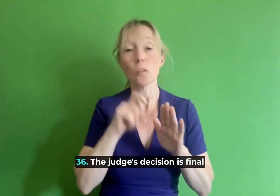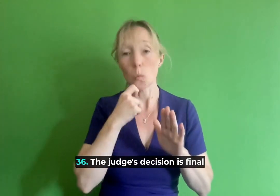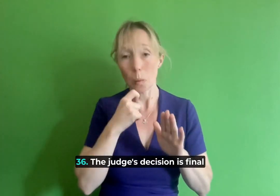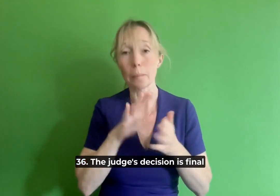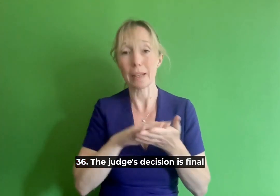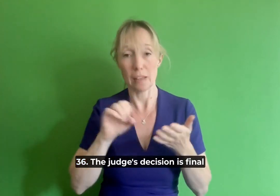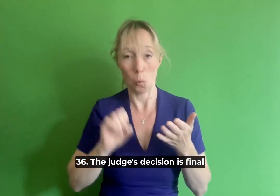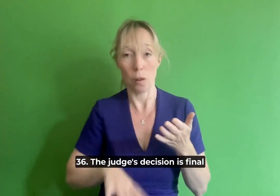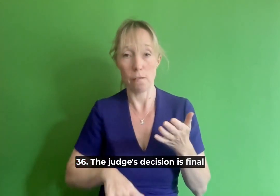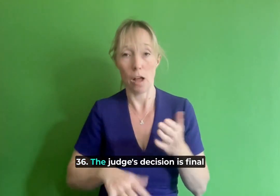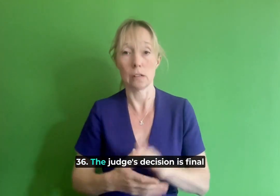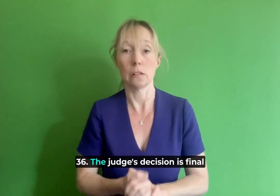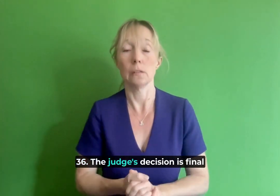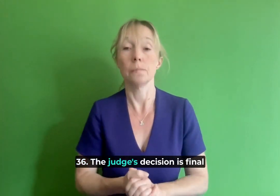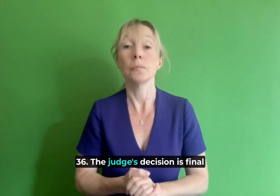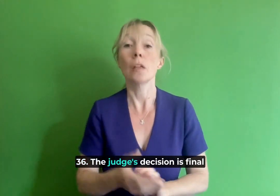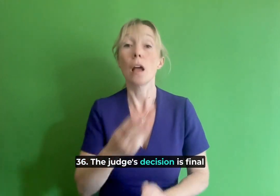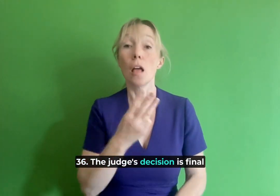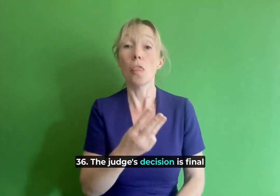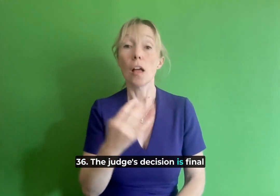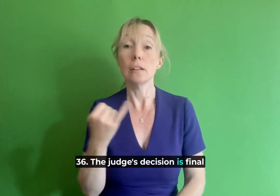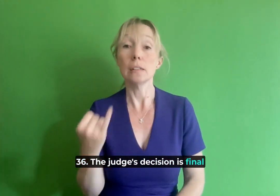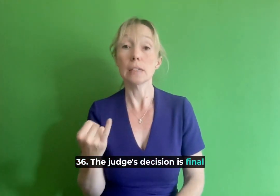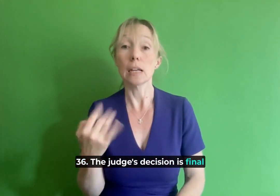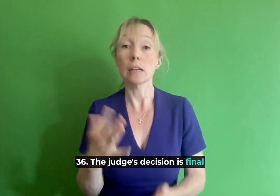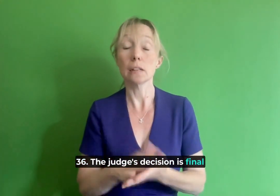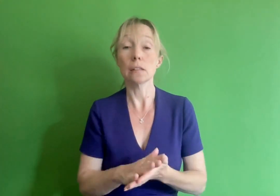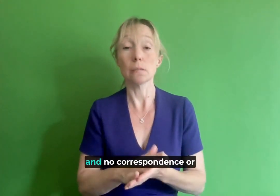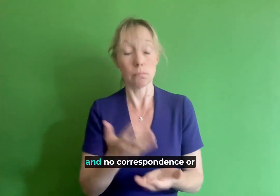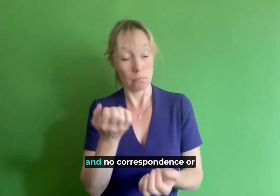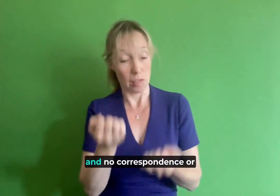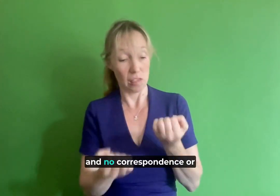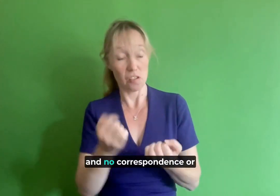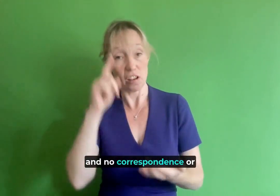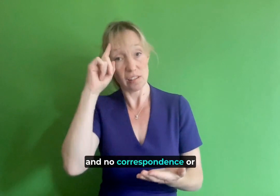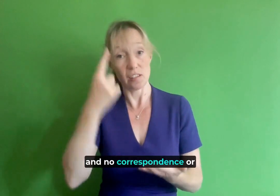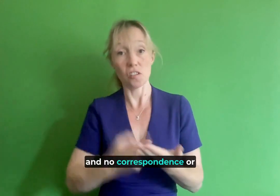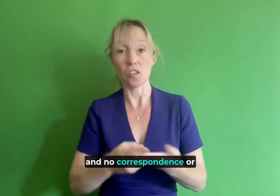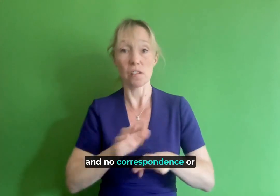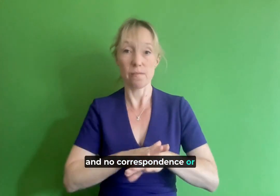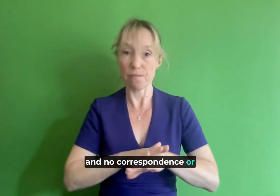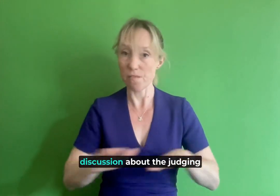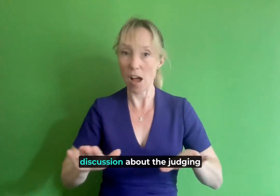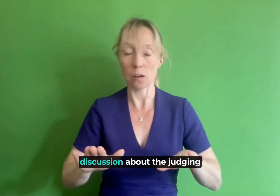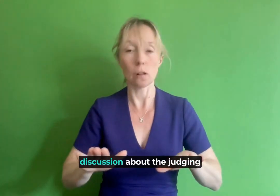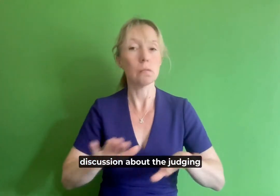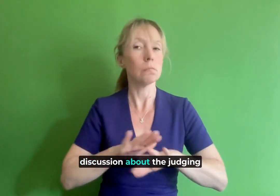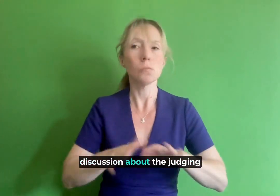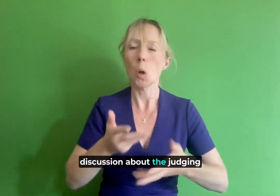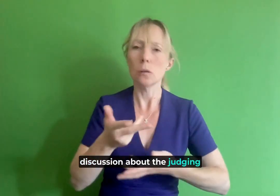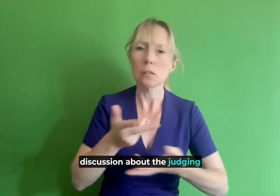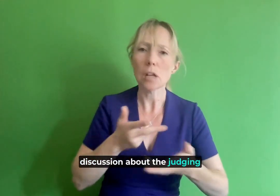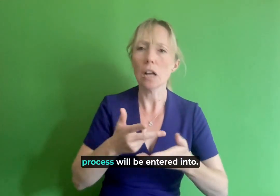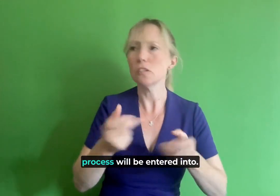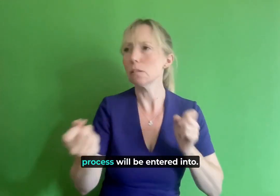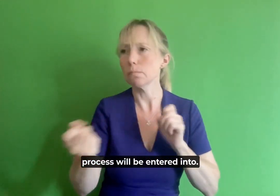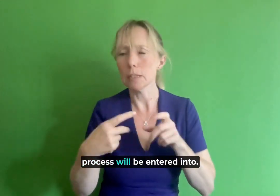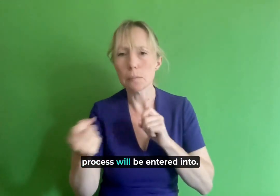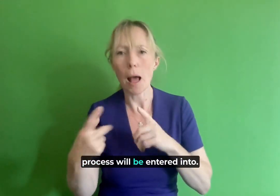36. The judge's decision is final, and no correspondence or discussion about the judging process will be